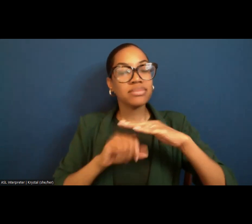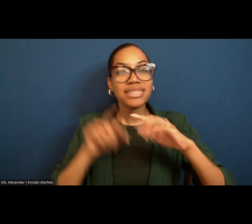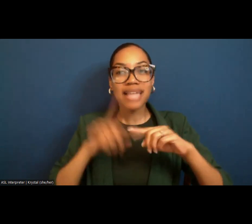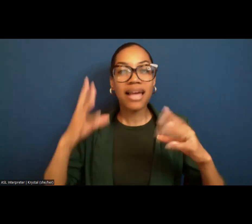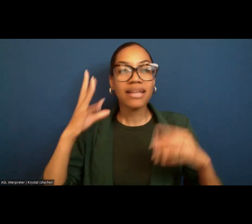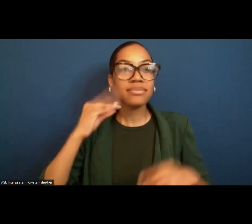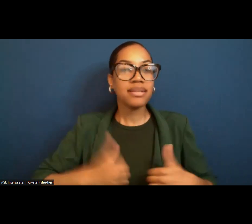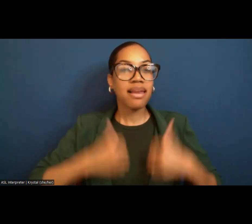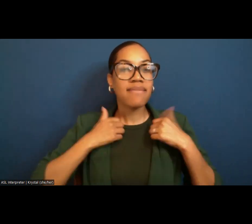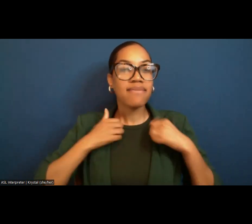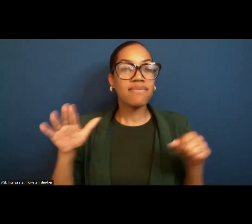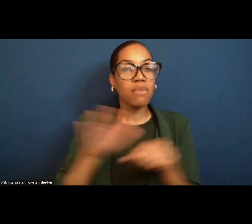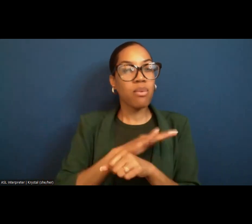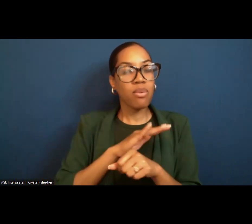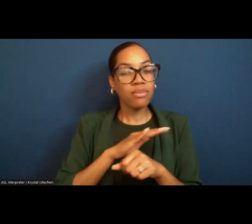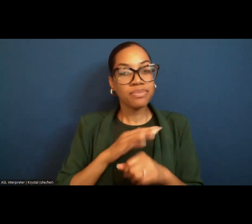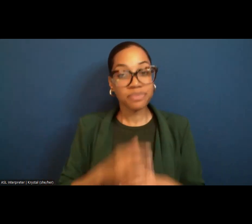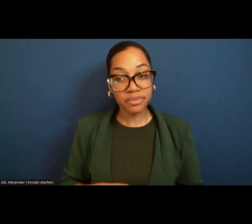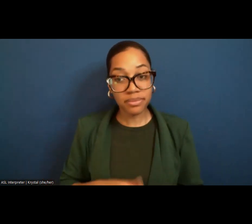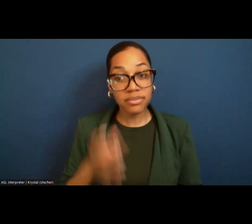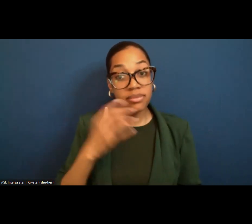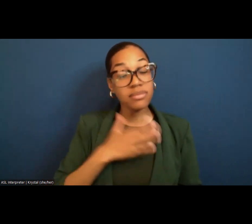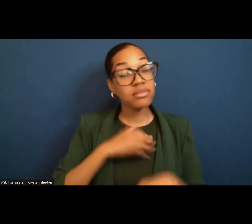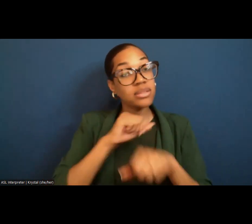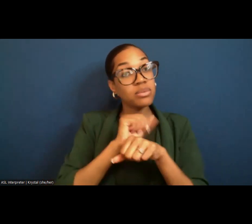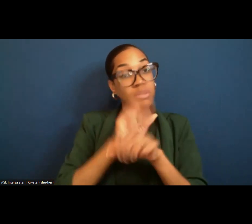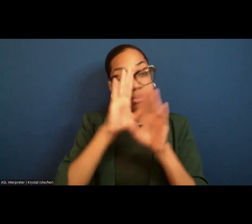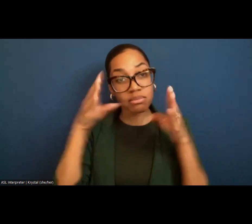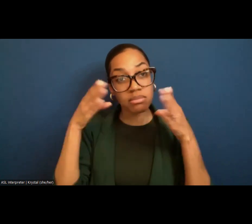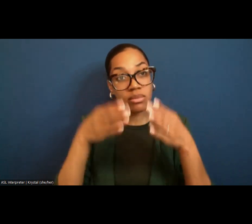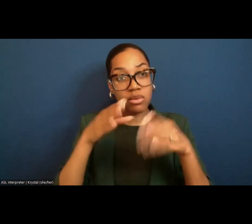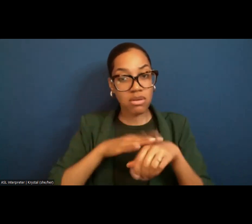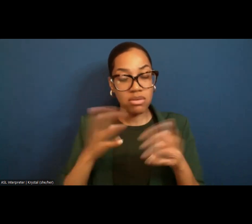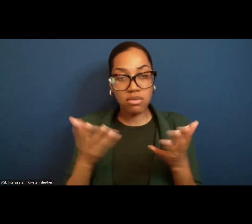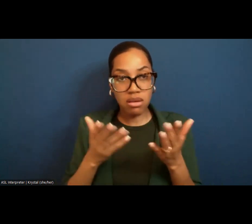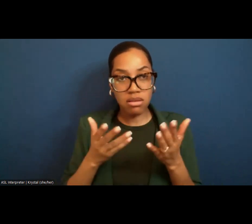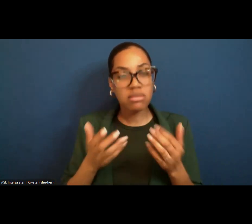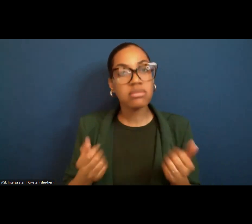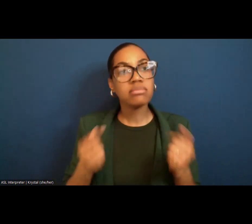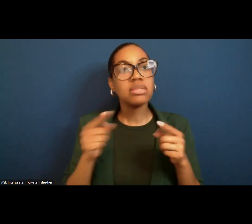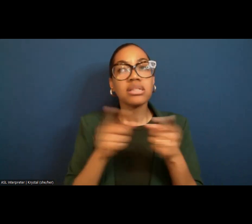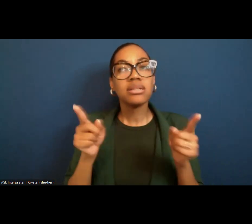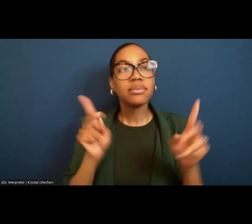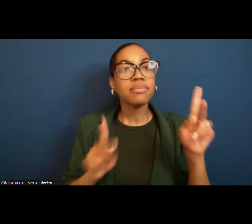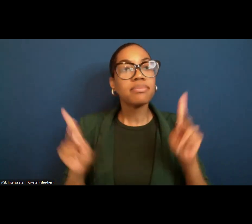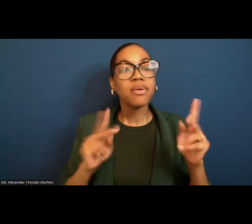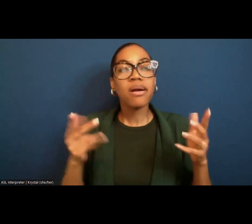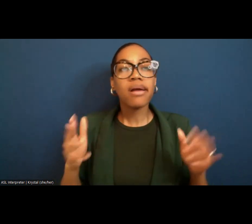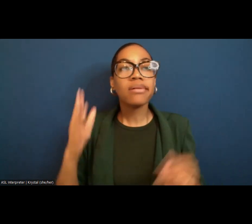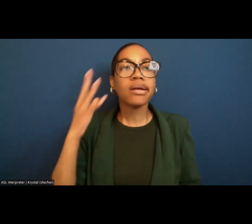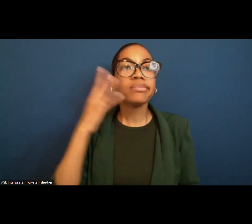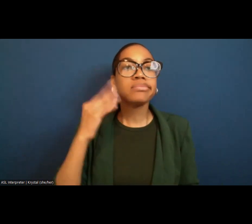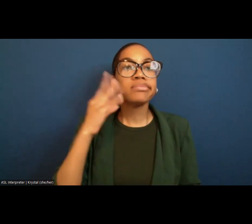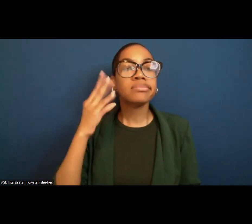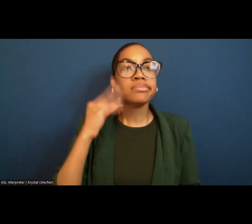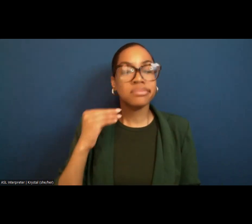A lot of my work centers on the fact that so many of us in our society are socialized not to understand systemic racism very well, which makes